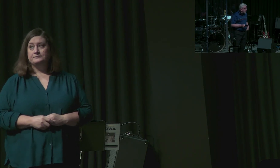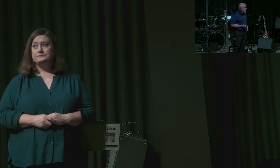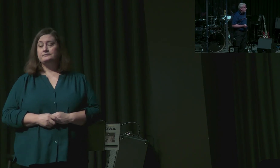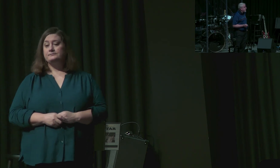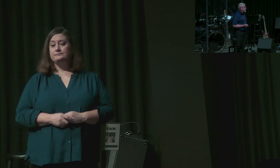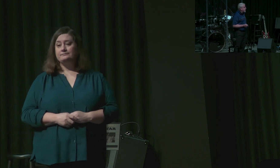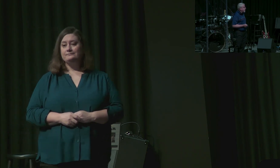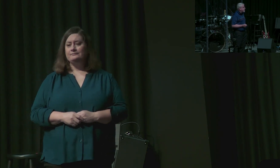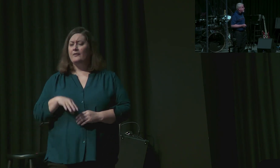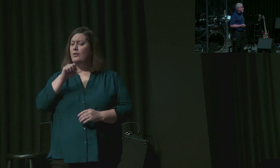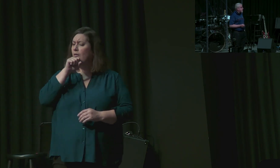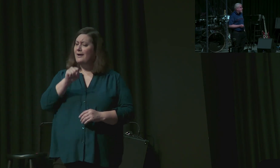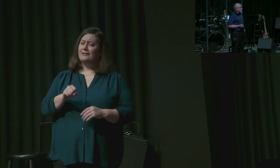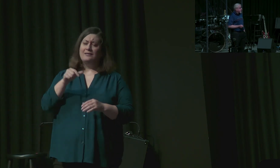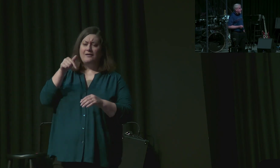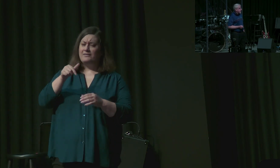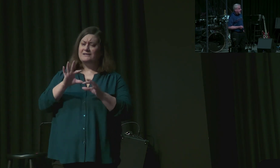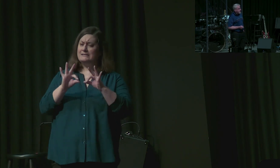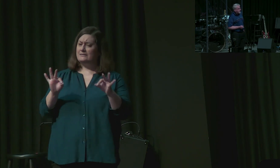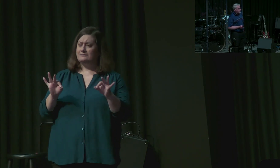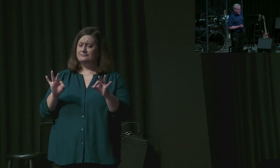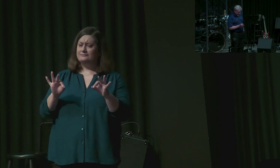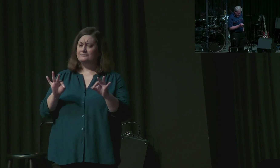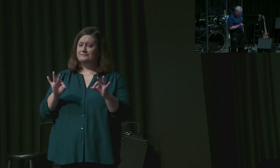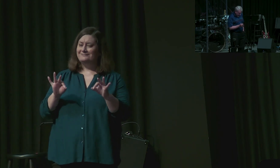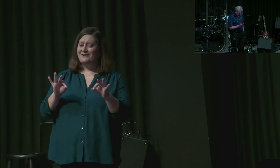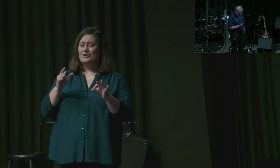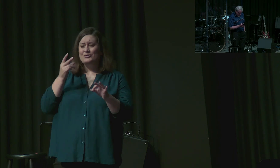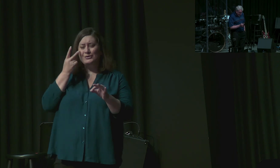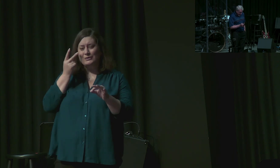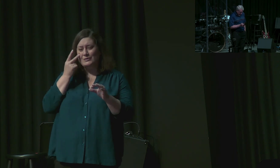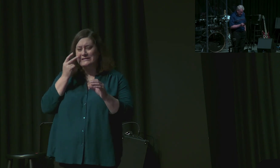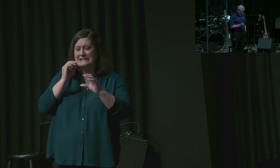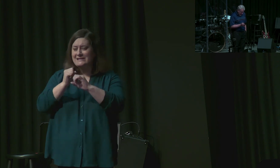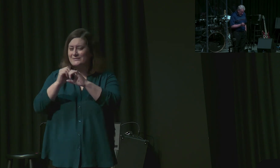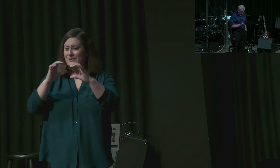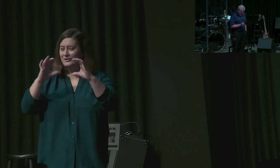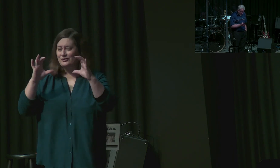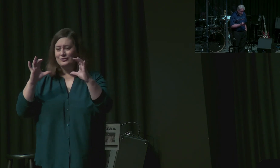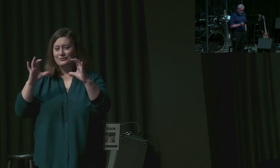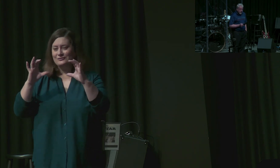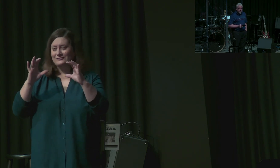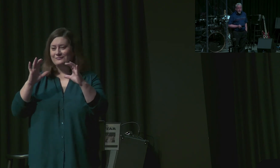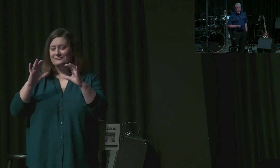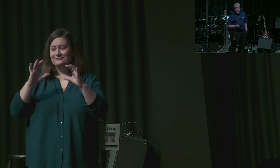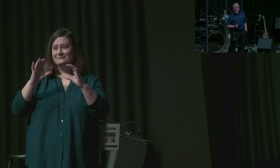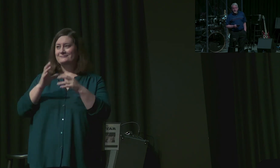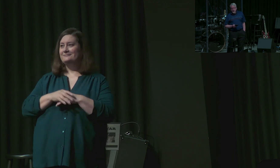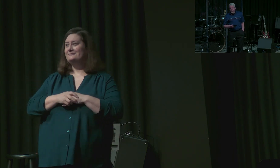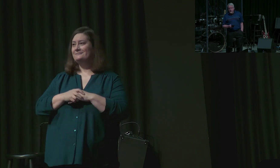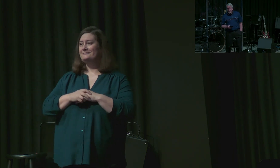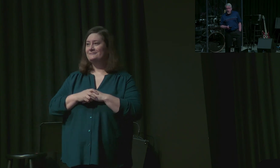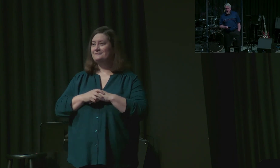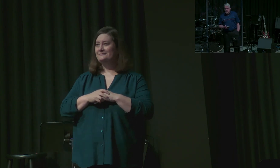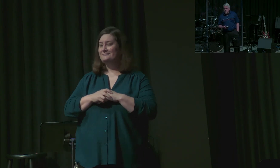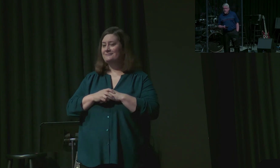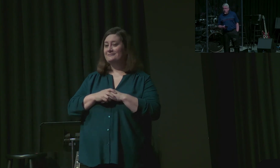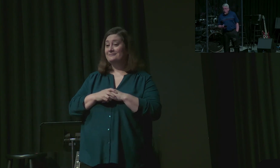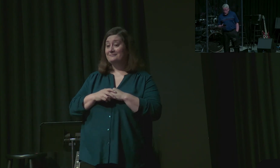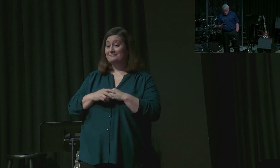I love this. Can't you see the scene in your mind's eye? See